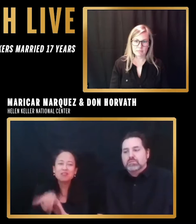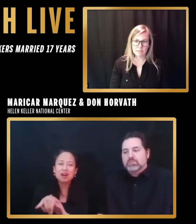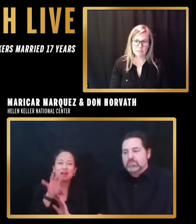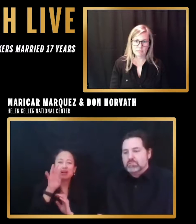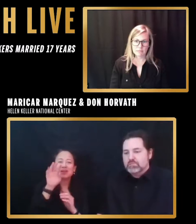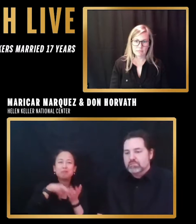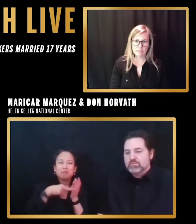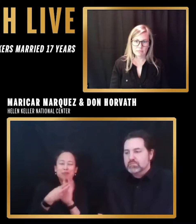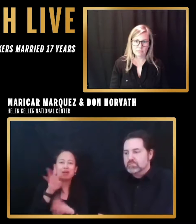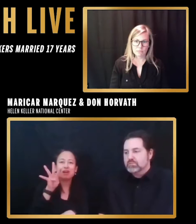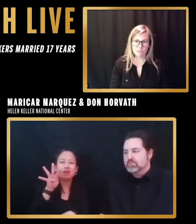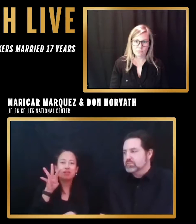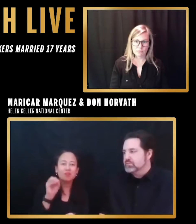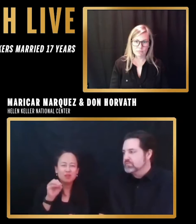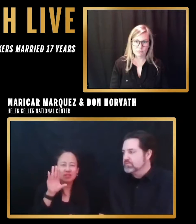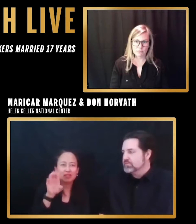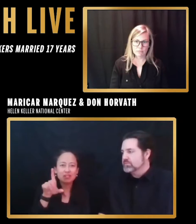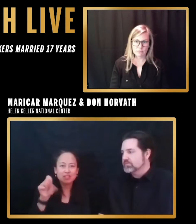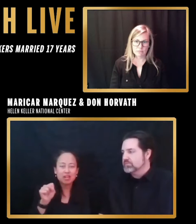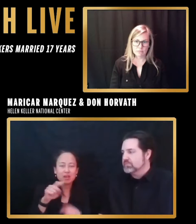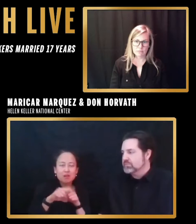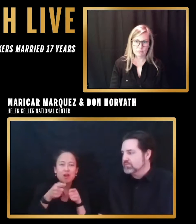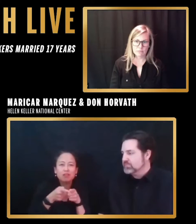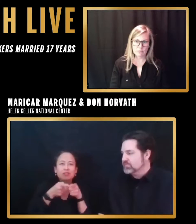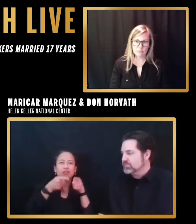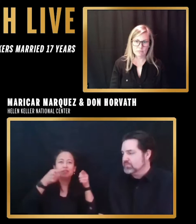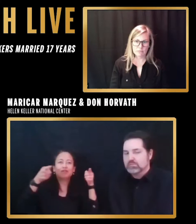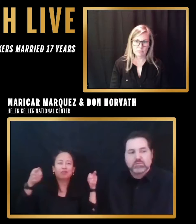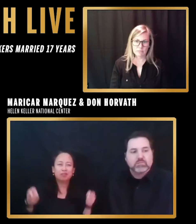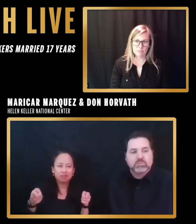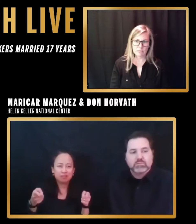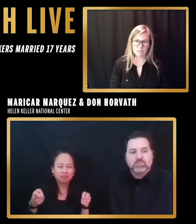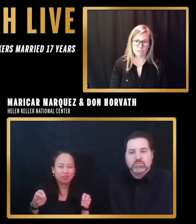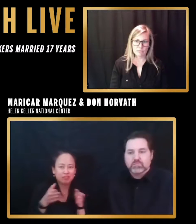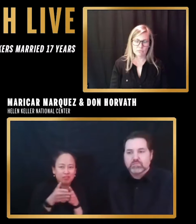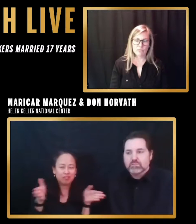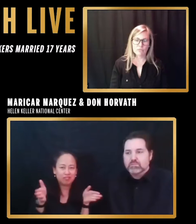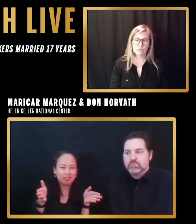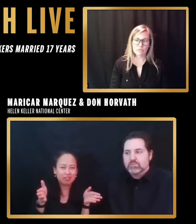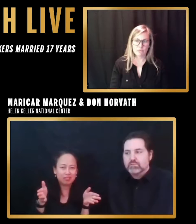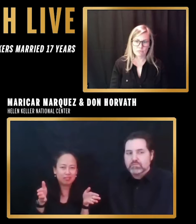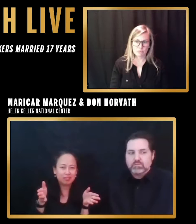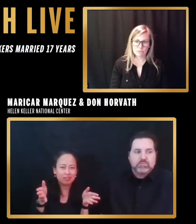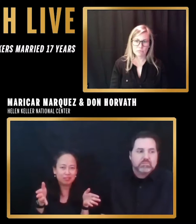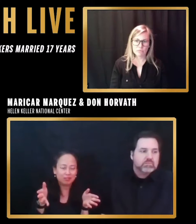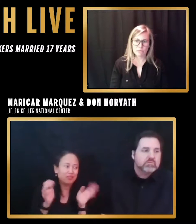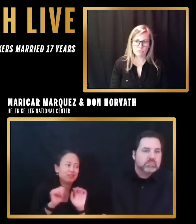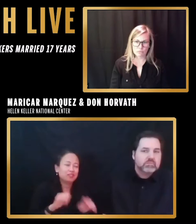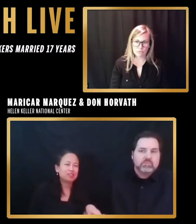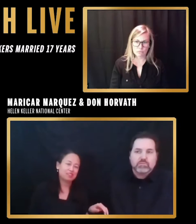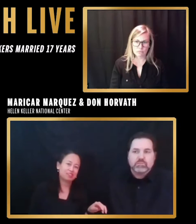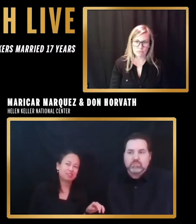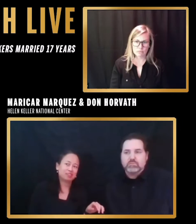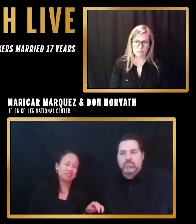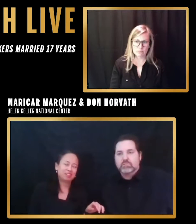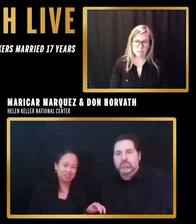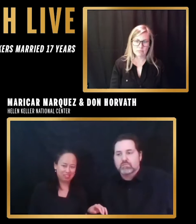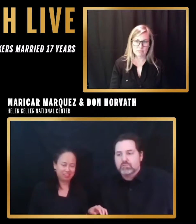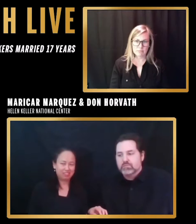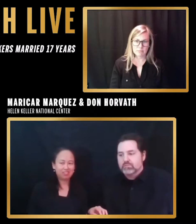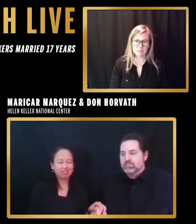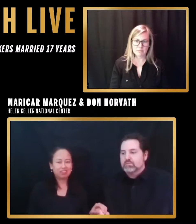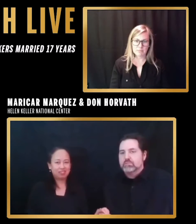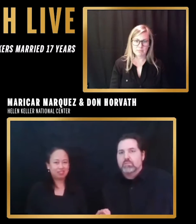A focus 40 has 40 cells. So it's a lot larger.